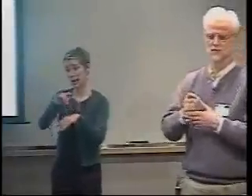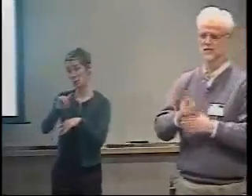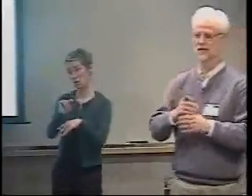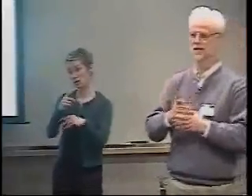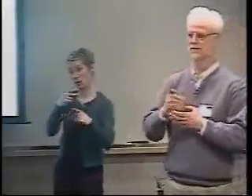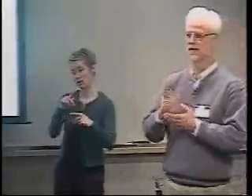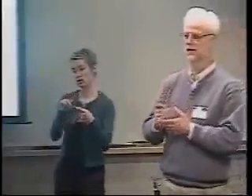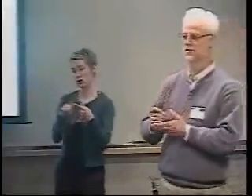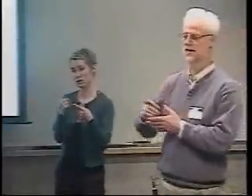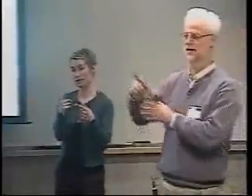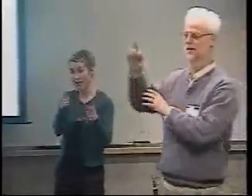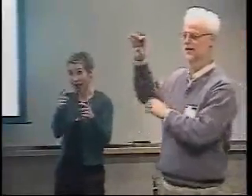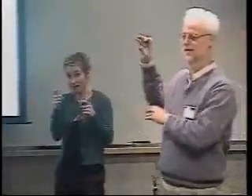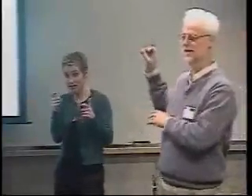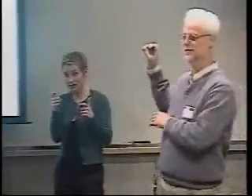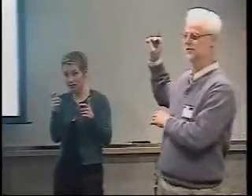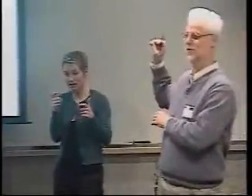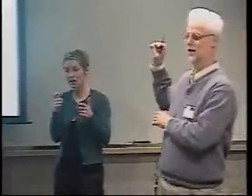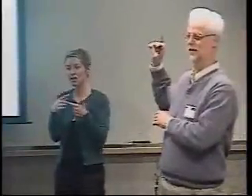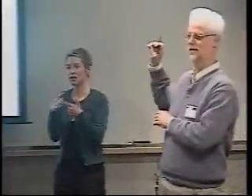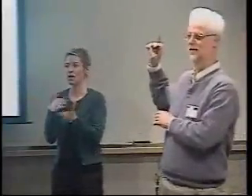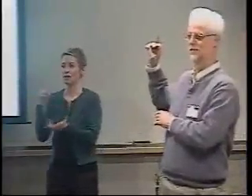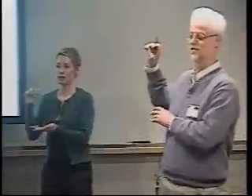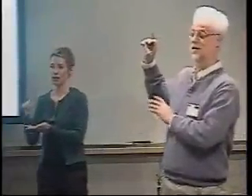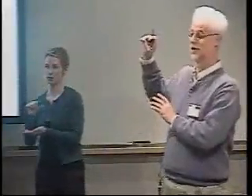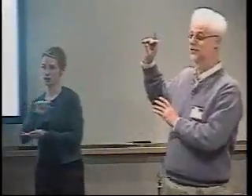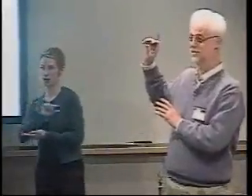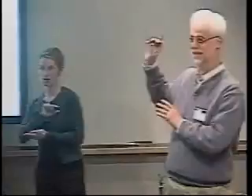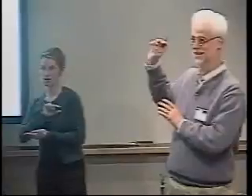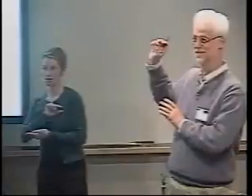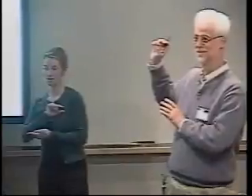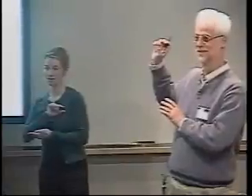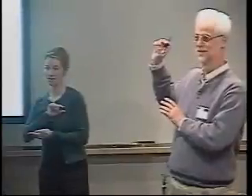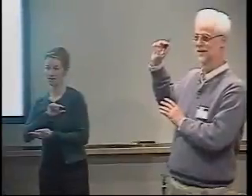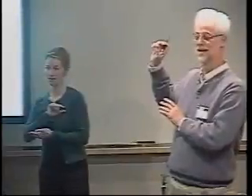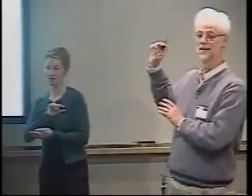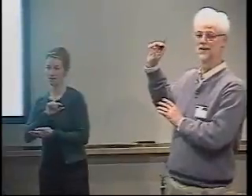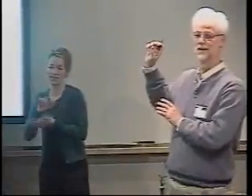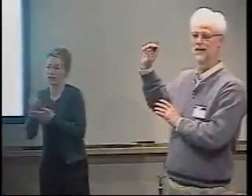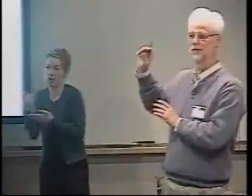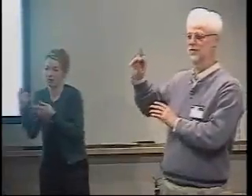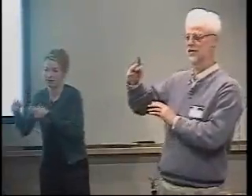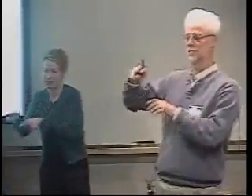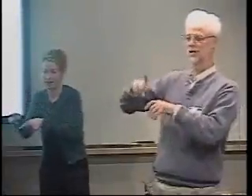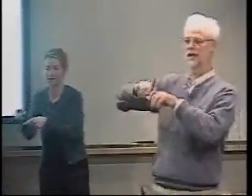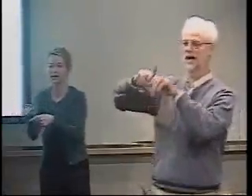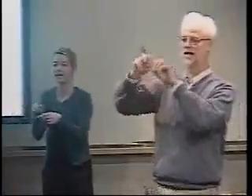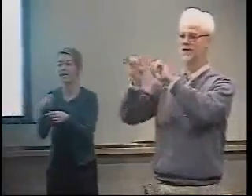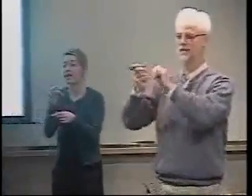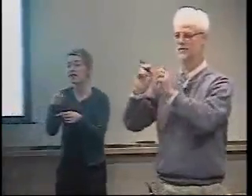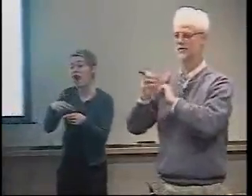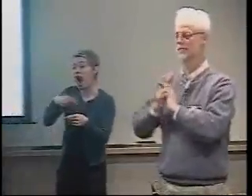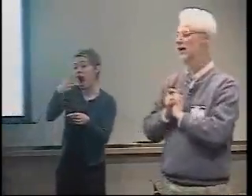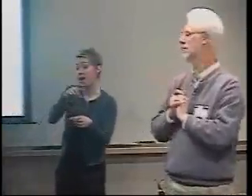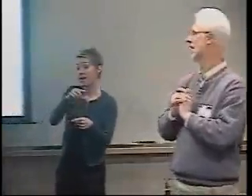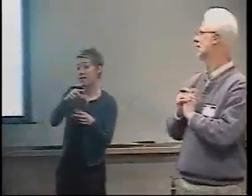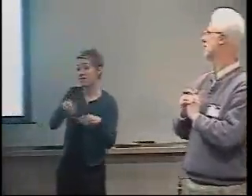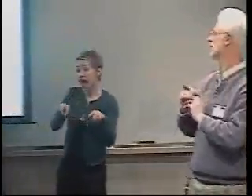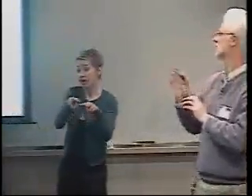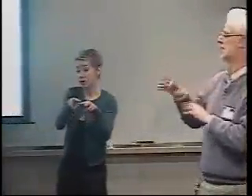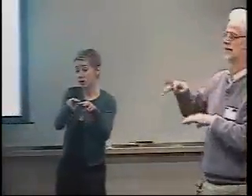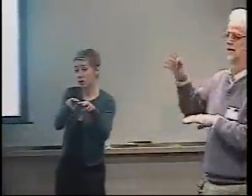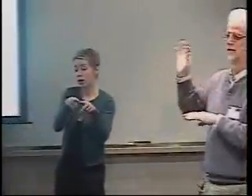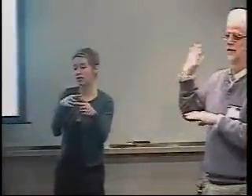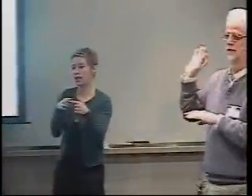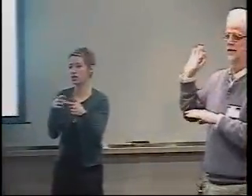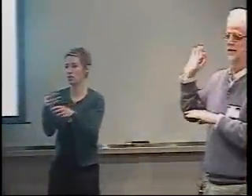setting so things get done fast, you get less quality. But that's not always the case. And if you set them on the high values, somehow on the high